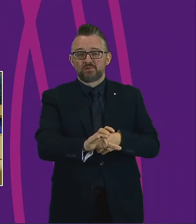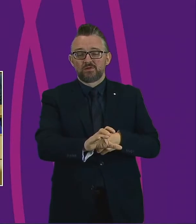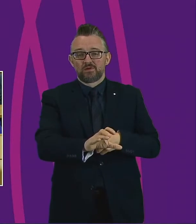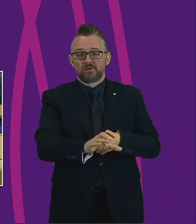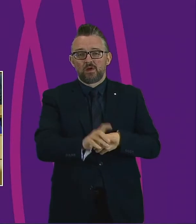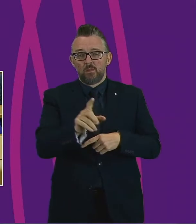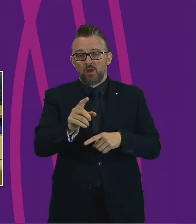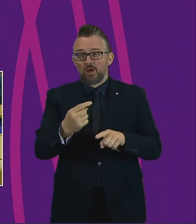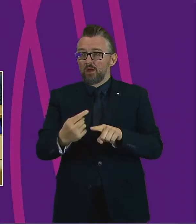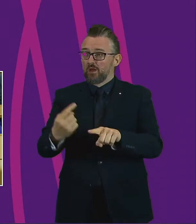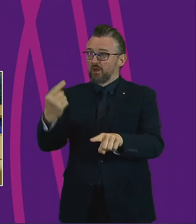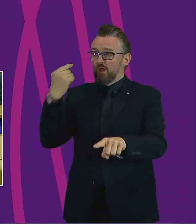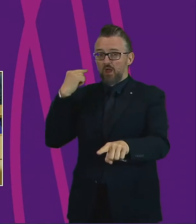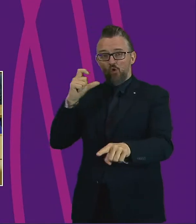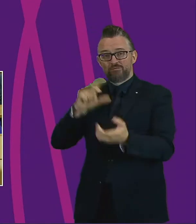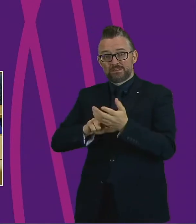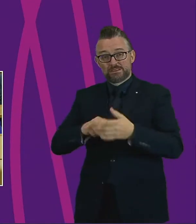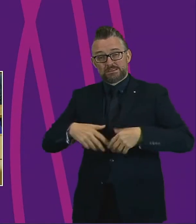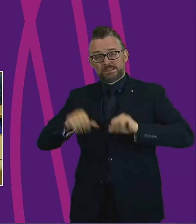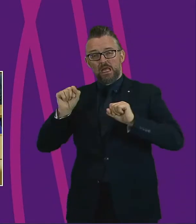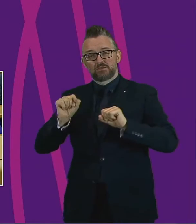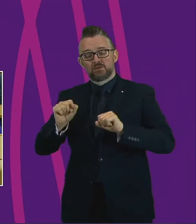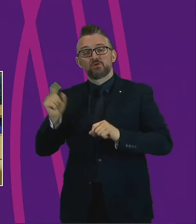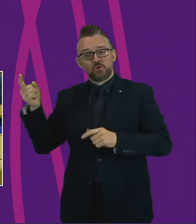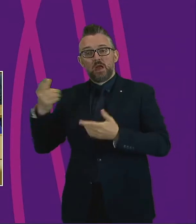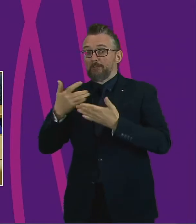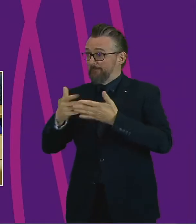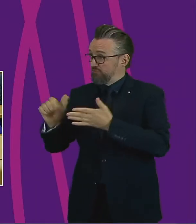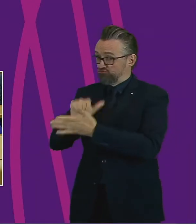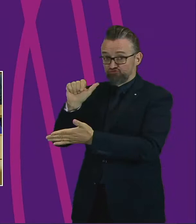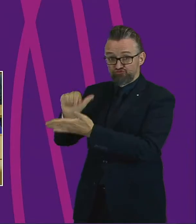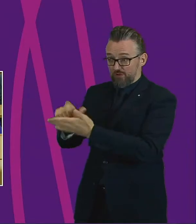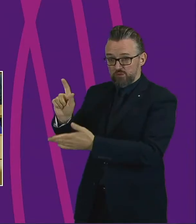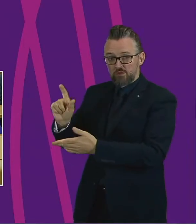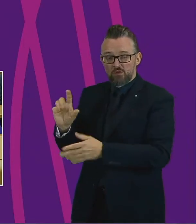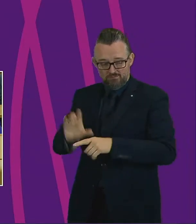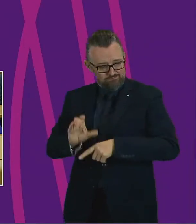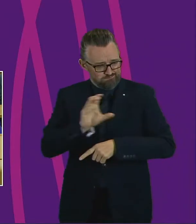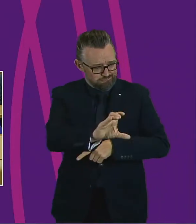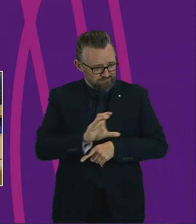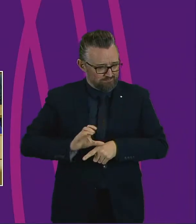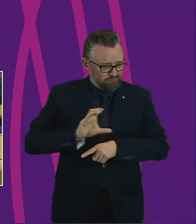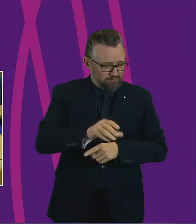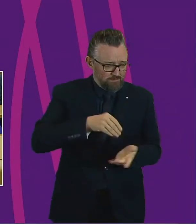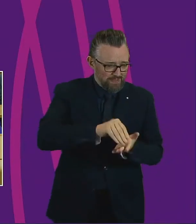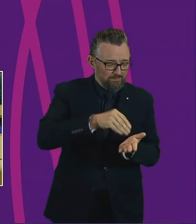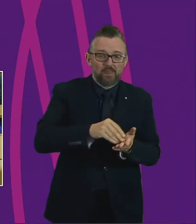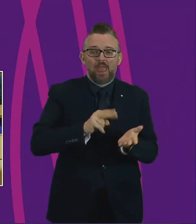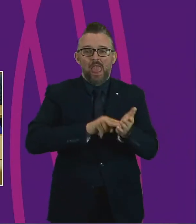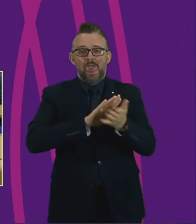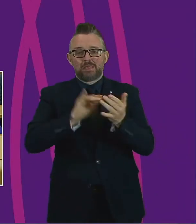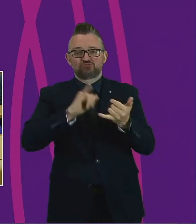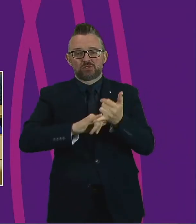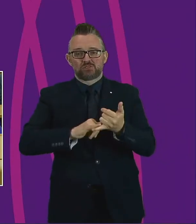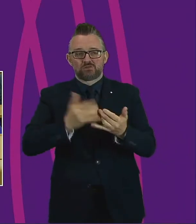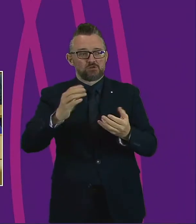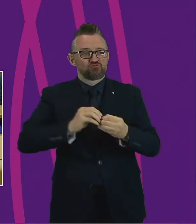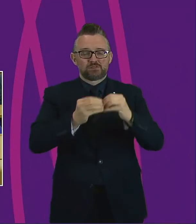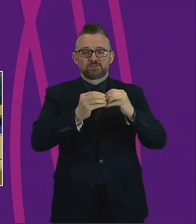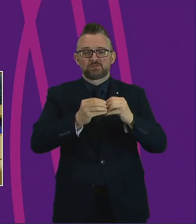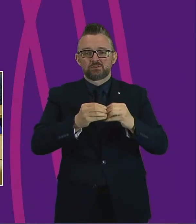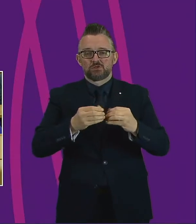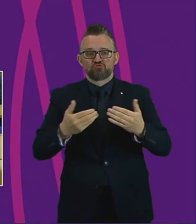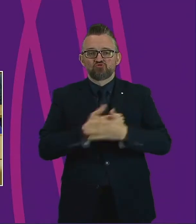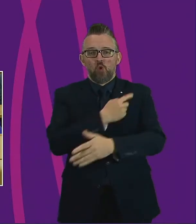at the start of this crisis, you rightly channelled resources into the NHS. The NHS Louisa Jordan was created and ready